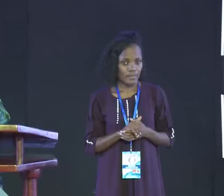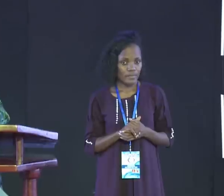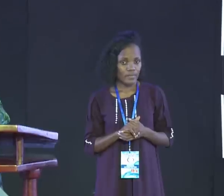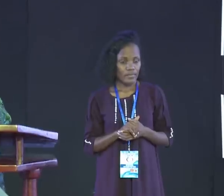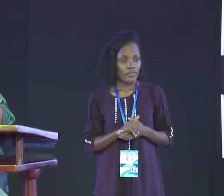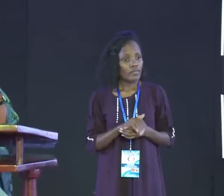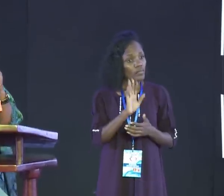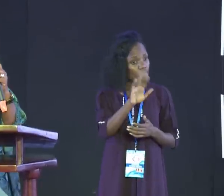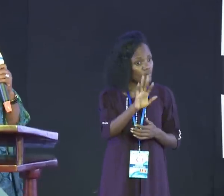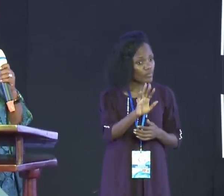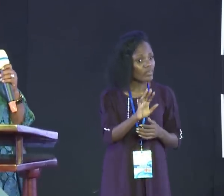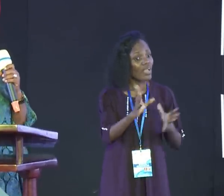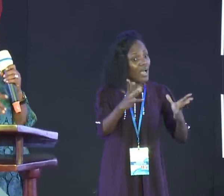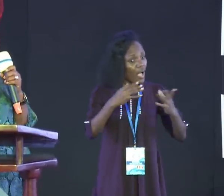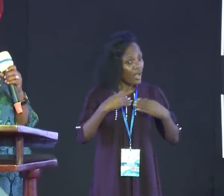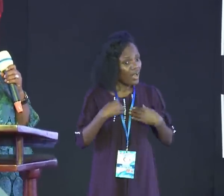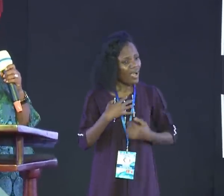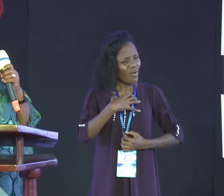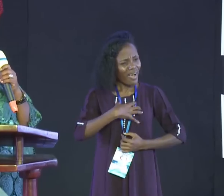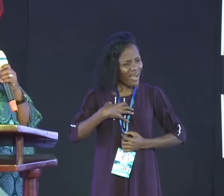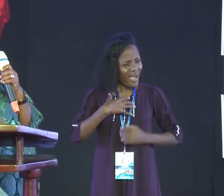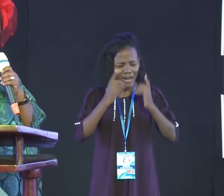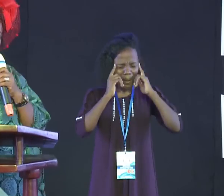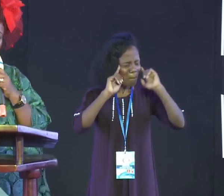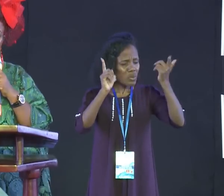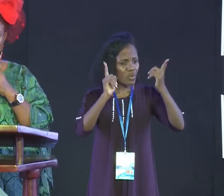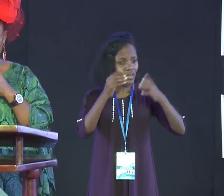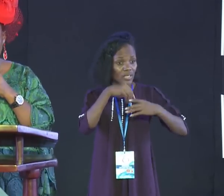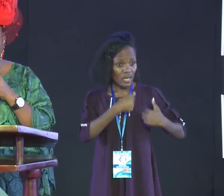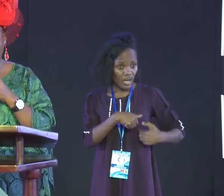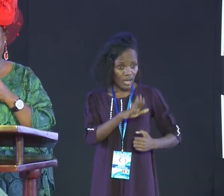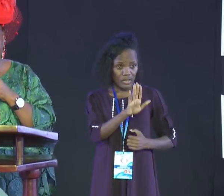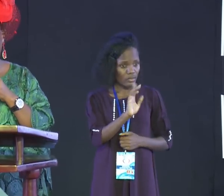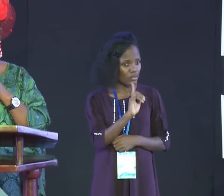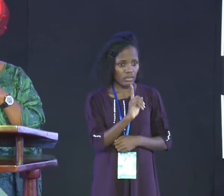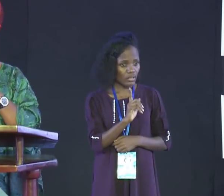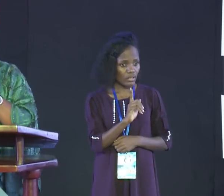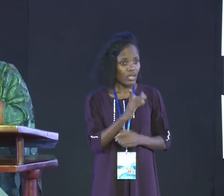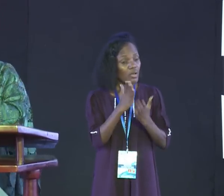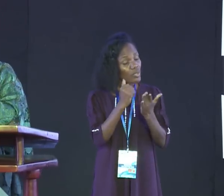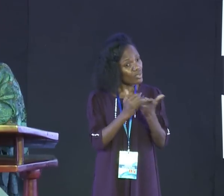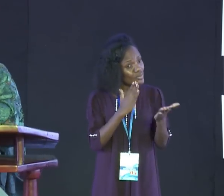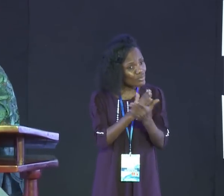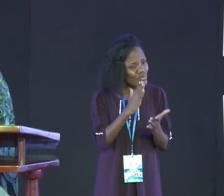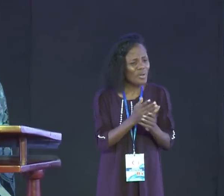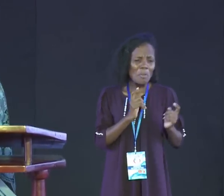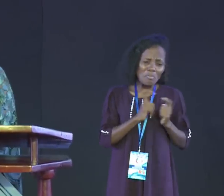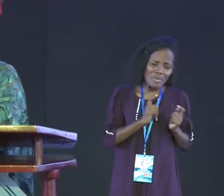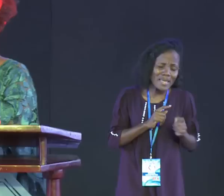let no bitter root grow in you, because it brings